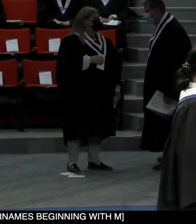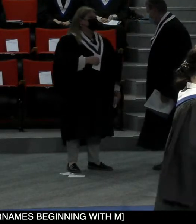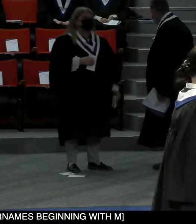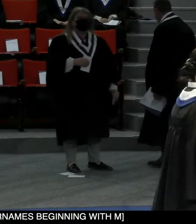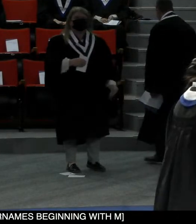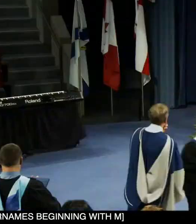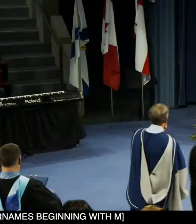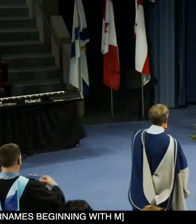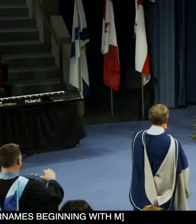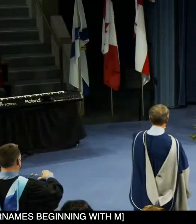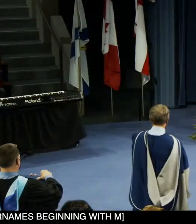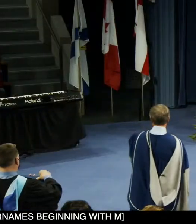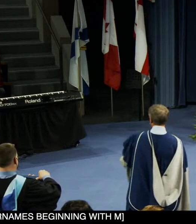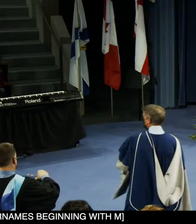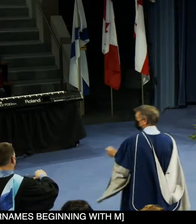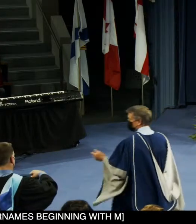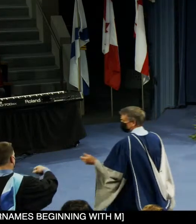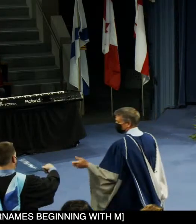Jonathan Parker.